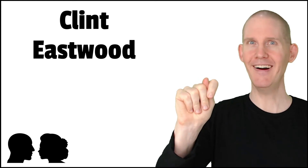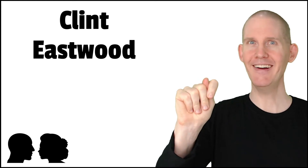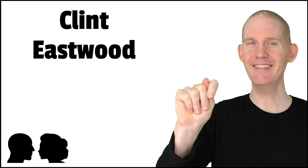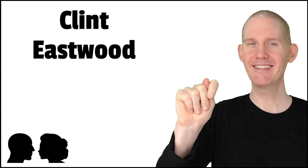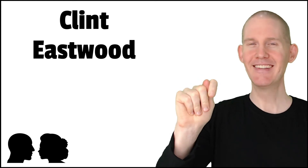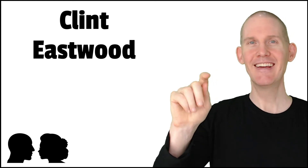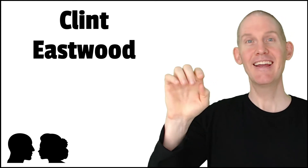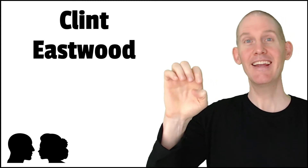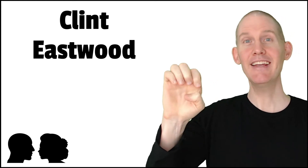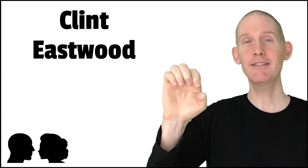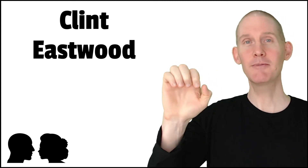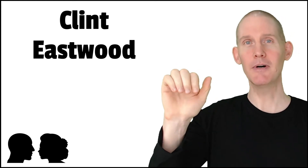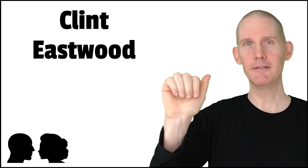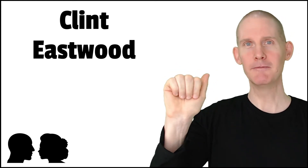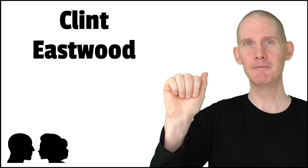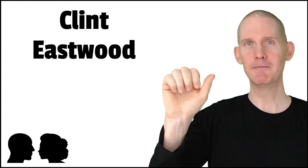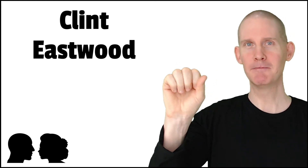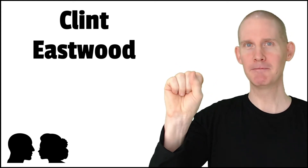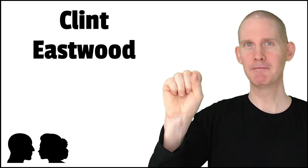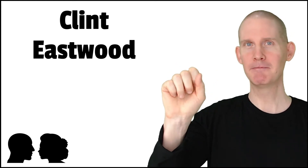pause, Eastwood.